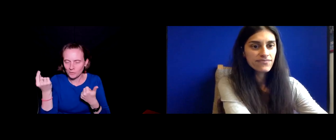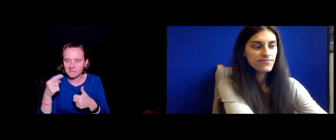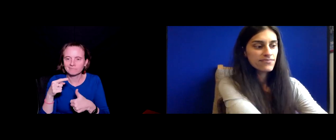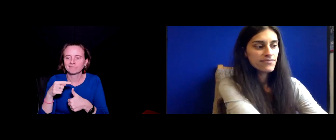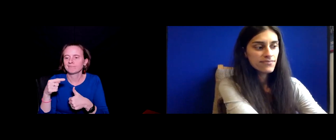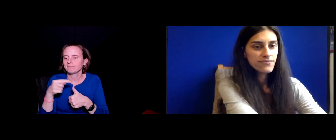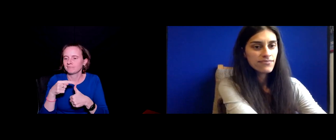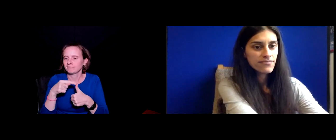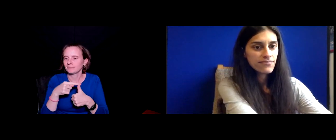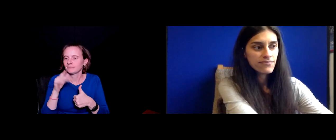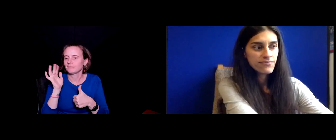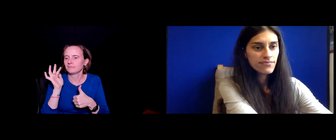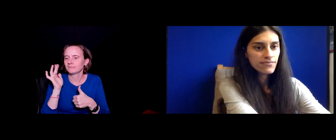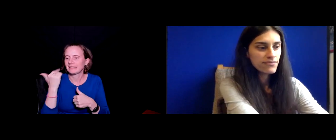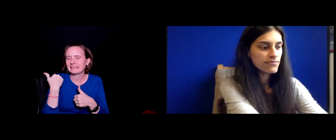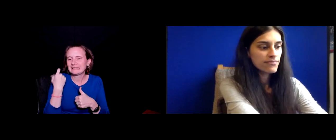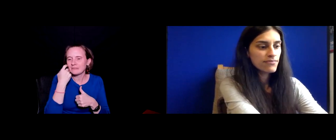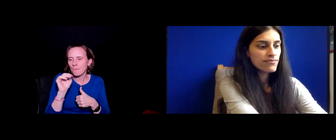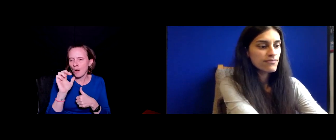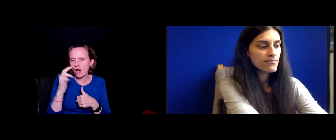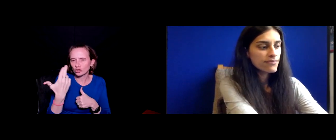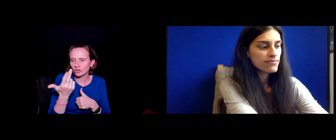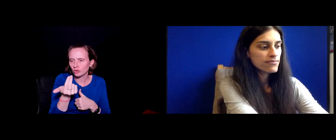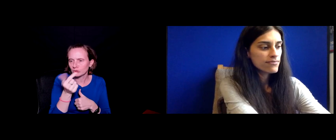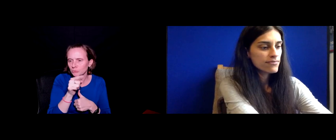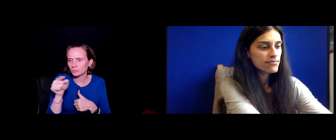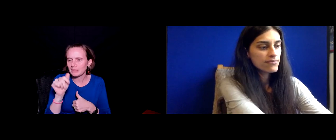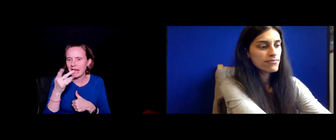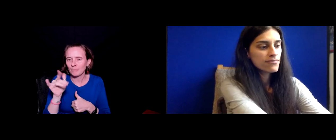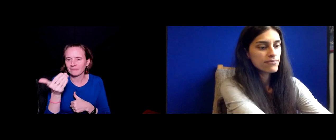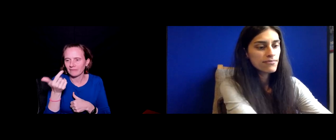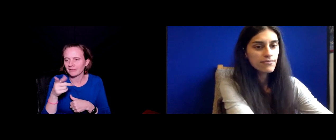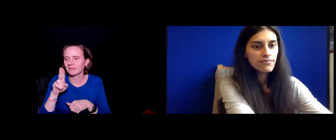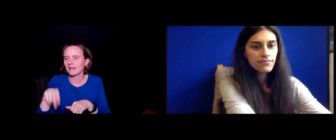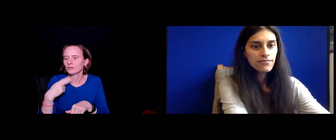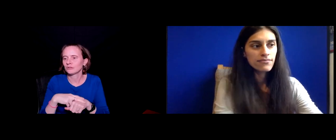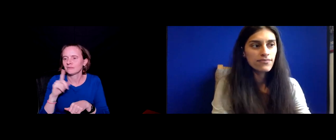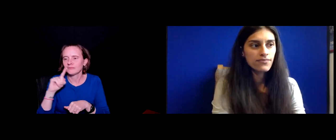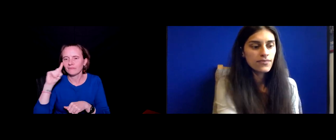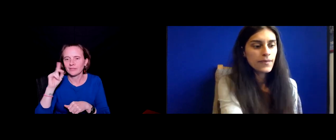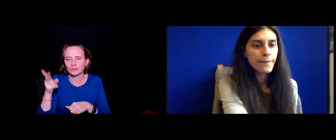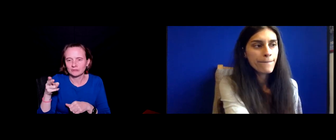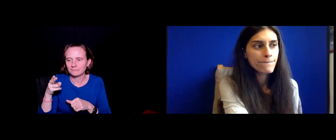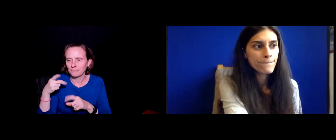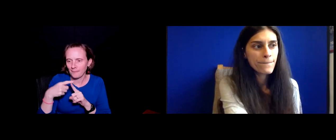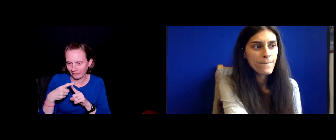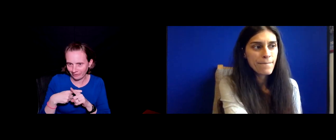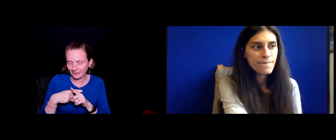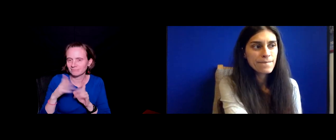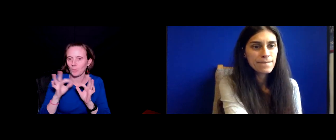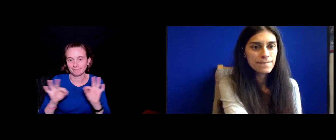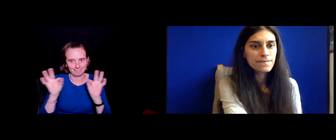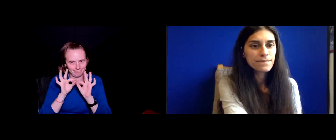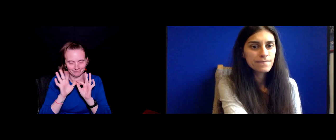So this is a very specific awareness month. As you may know, March 13th to April 15th